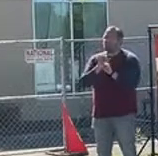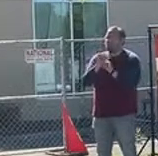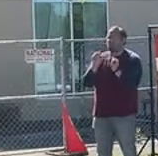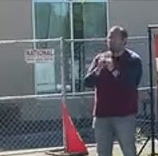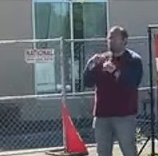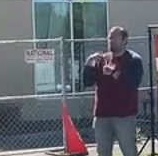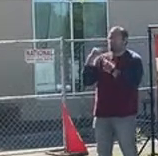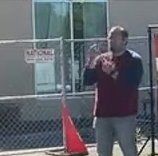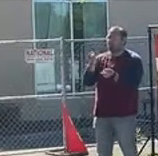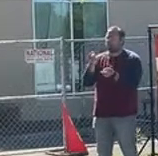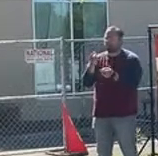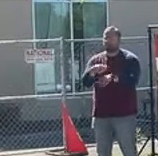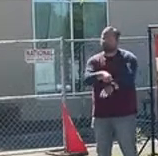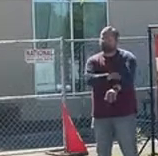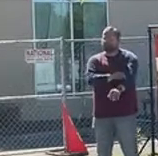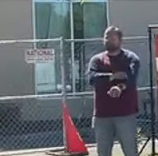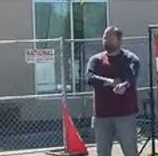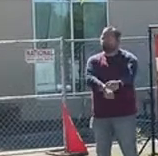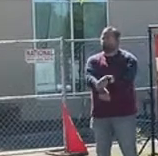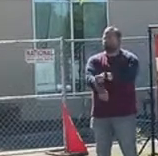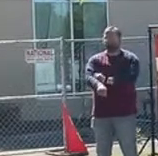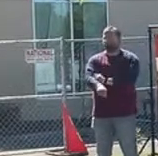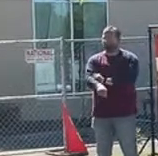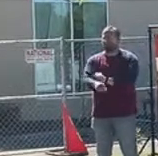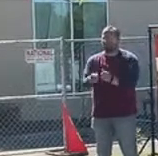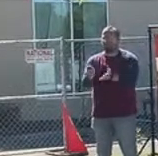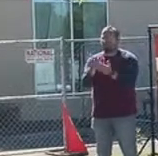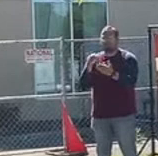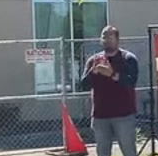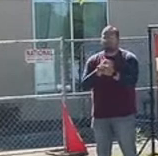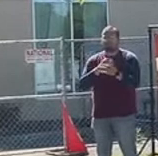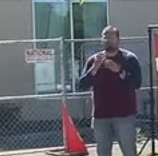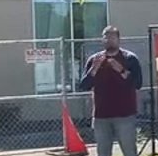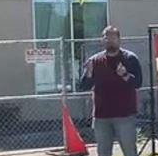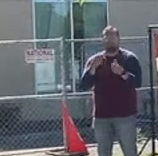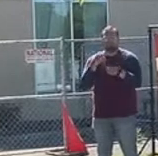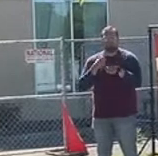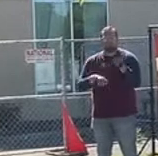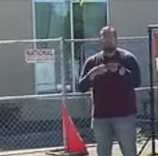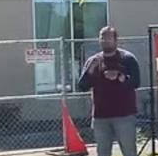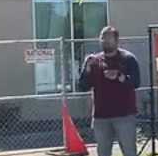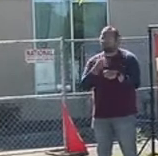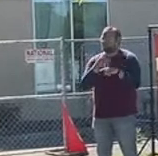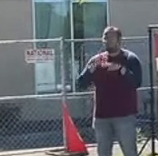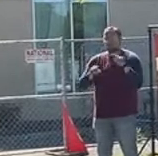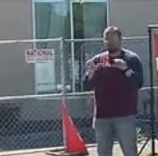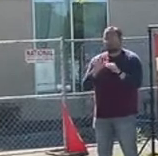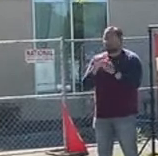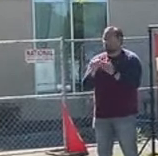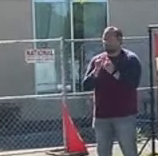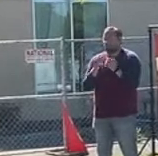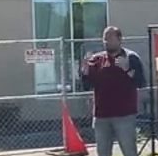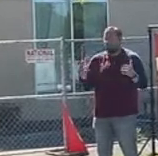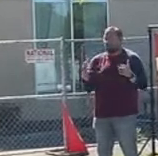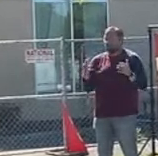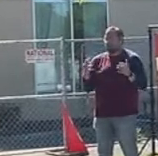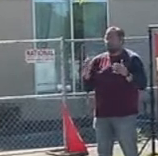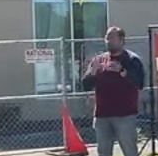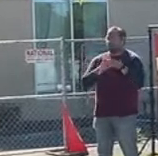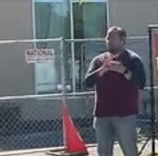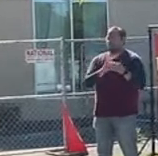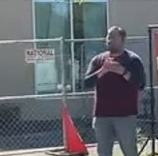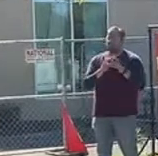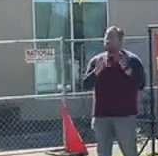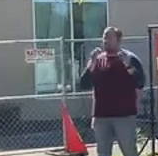far, has rolled up his sleeves and helped us solve challenges right out the gate, and we couldn't do it without that kind of partnership. So a big shout out to the team here